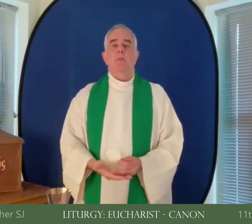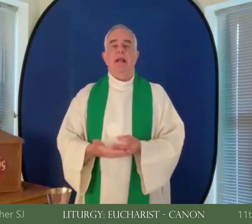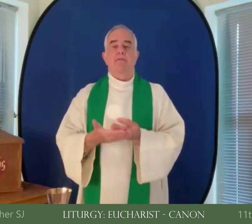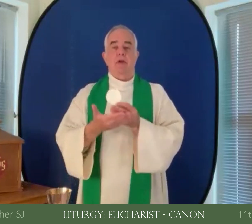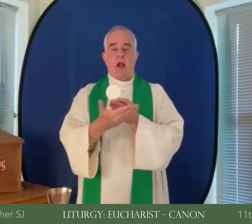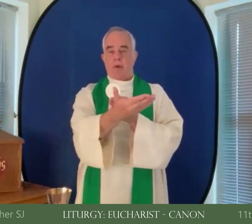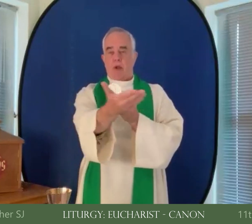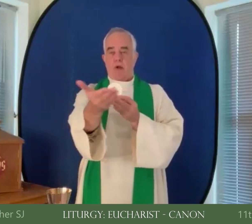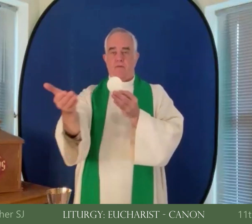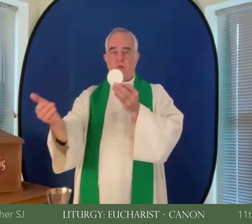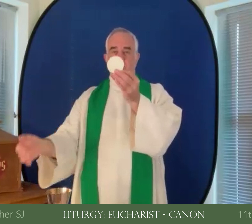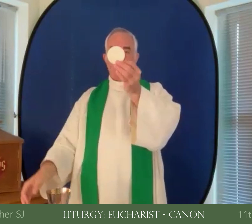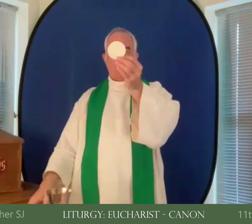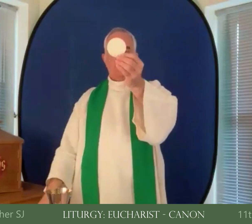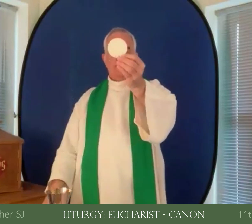be given up for you.